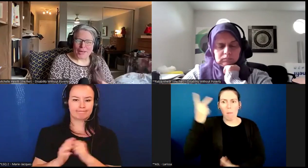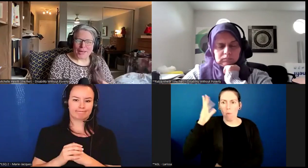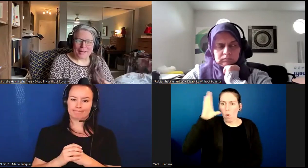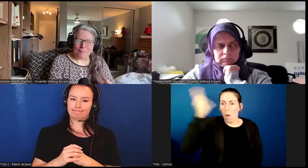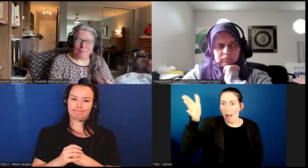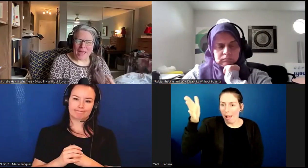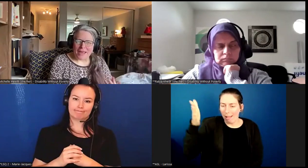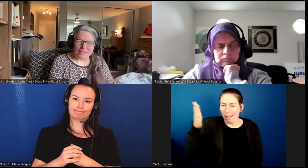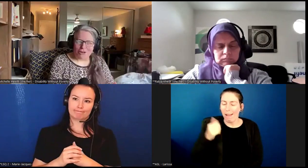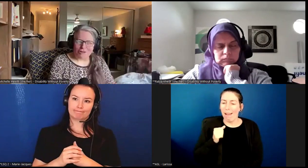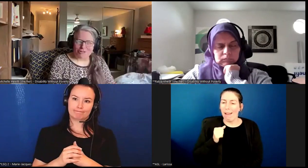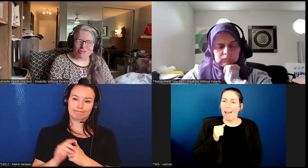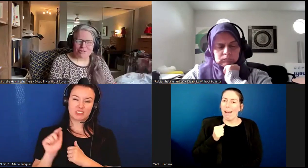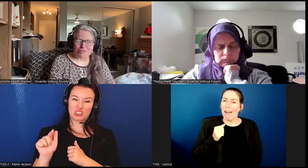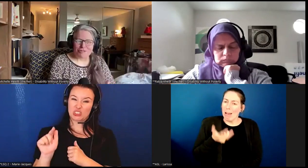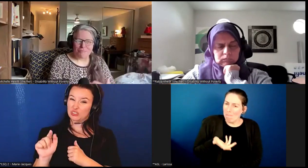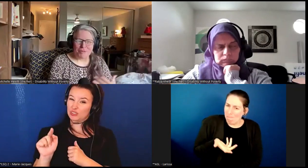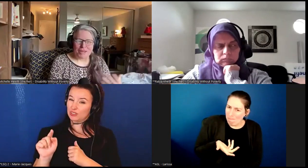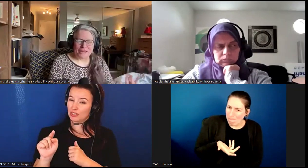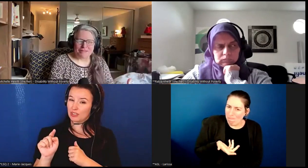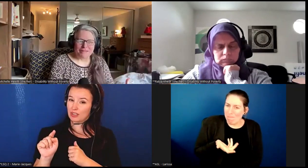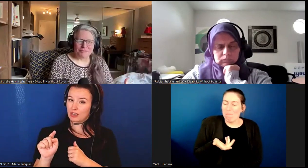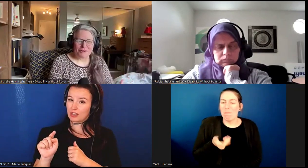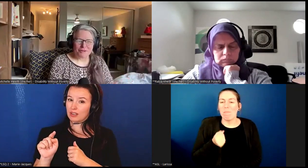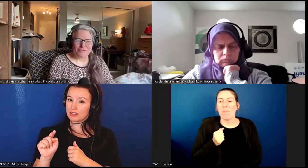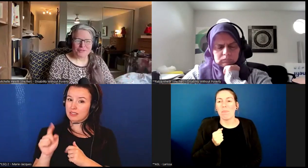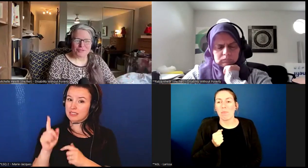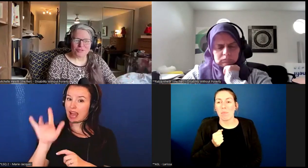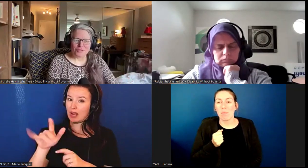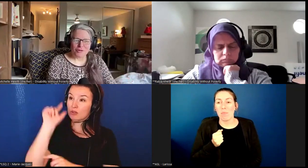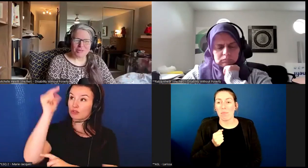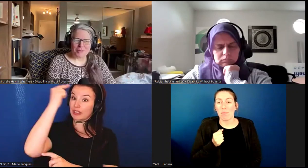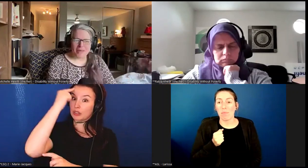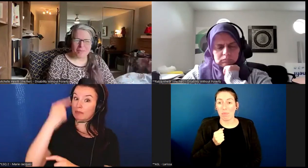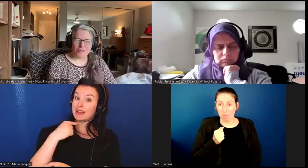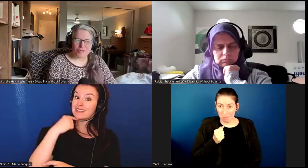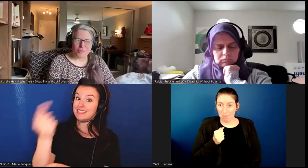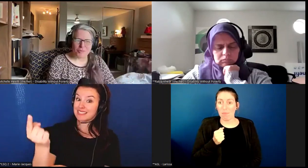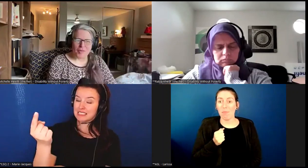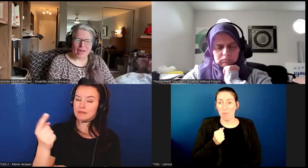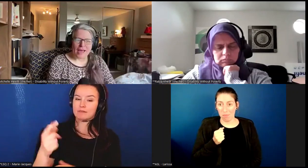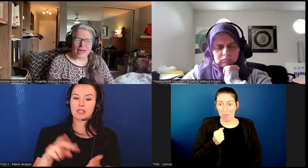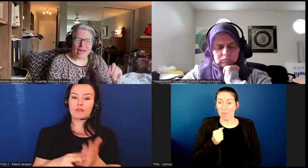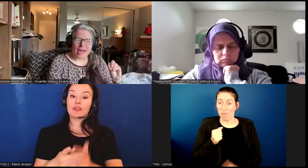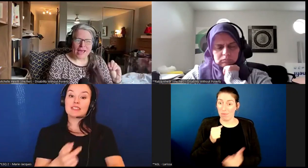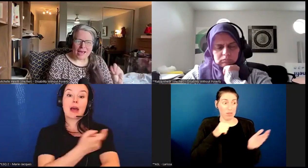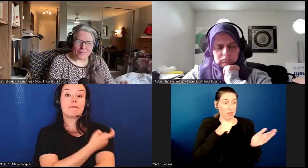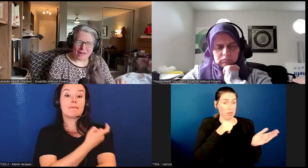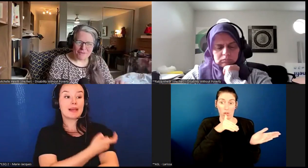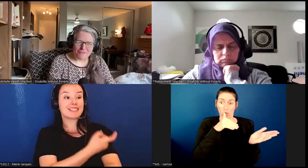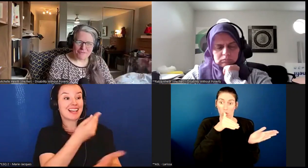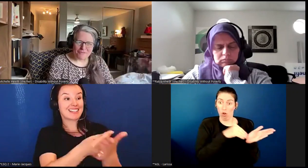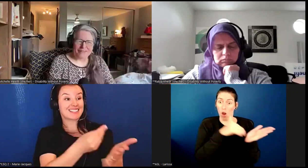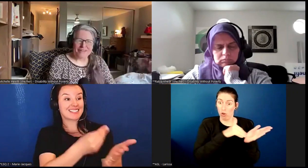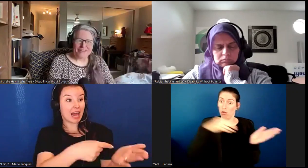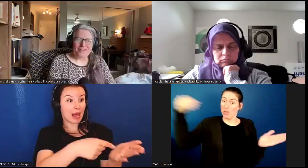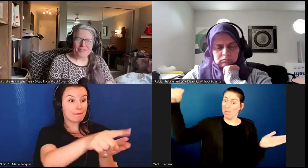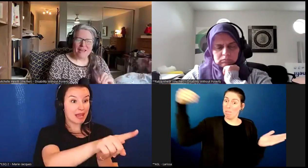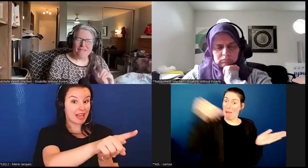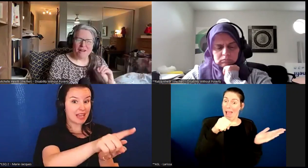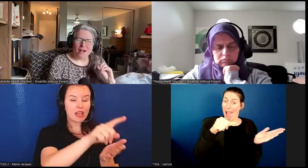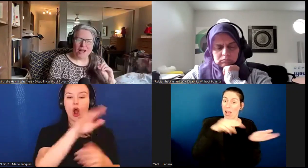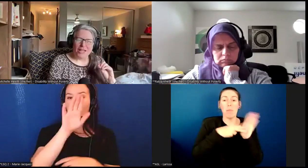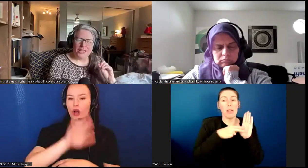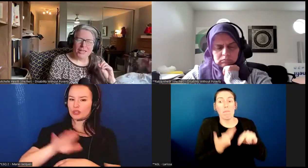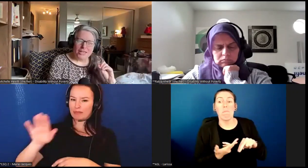So paying doctors does not mean that we're all of a sudden going to be able to double that. However,